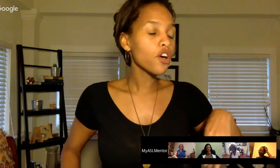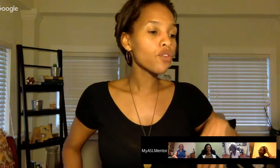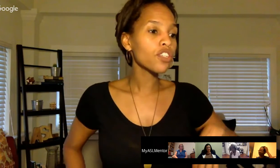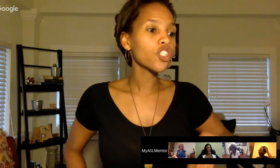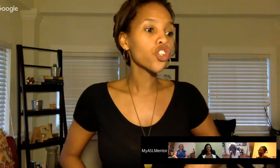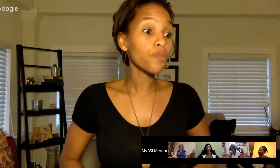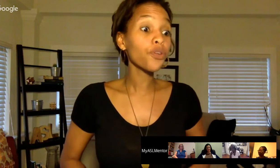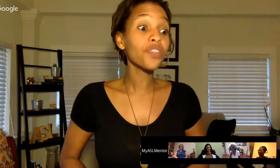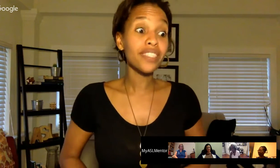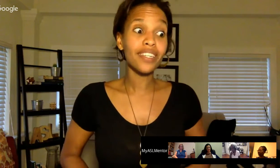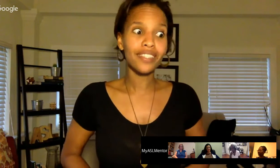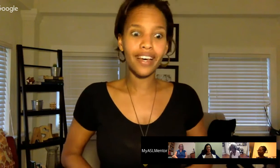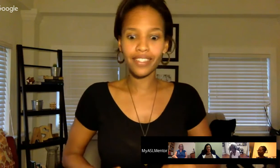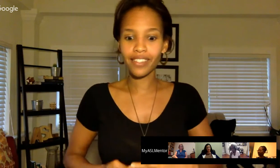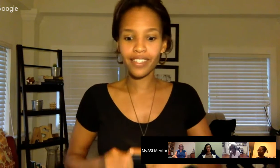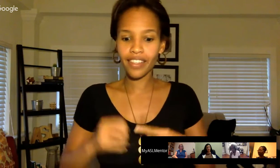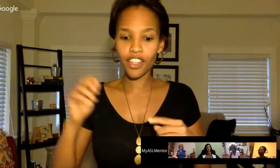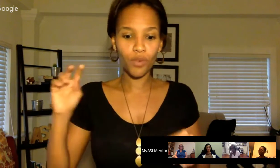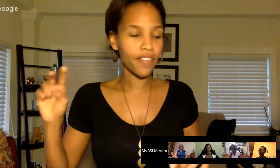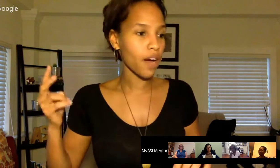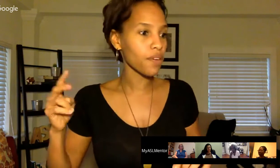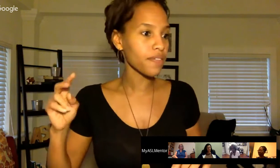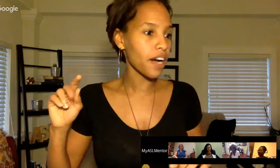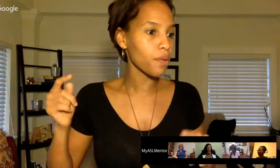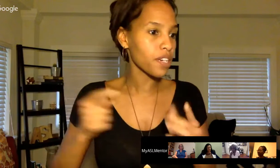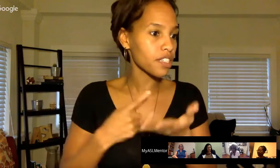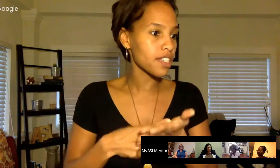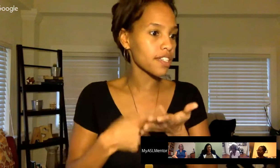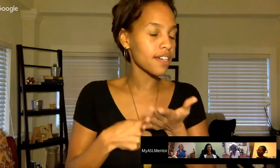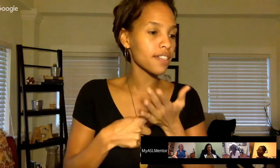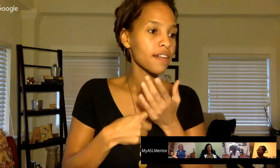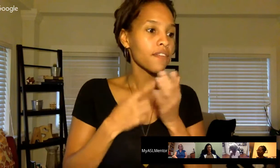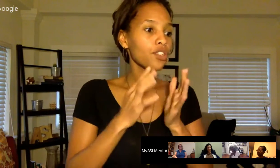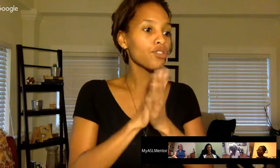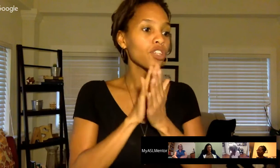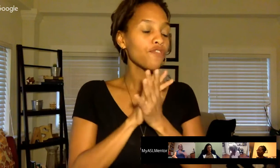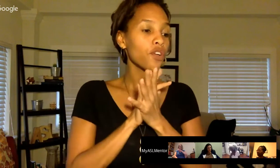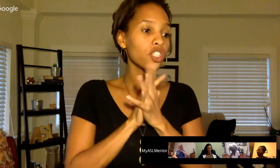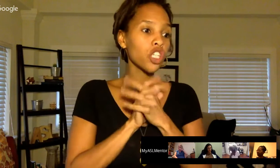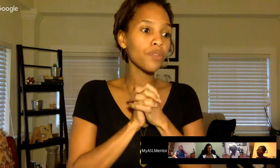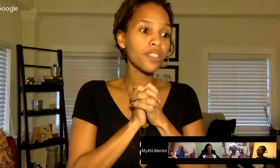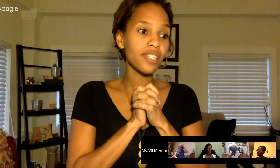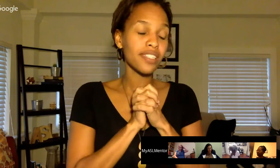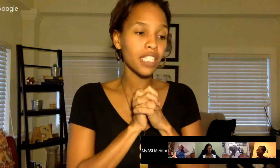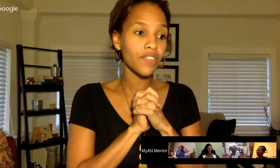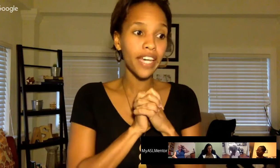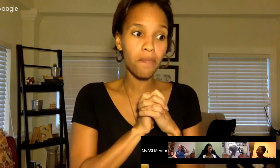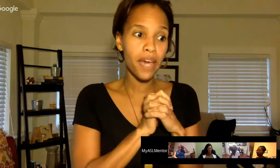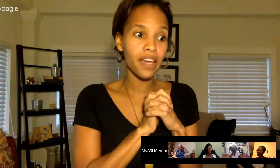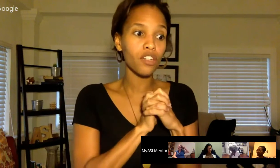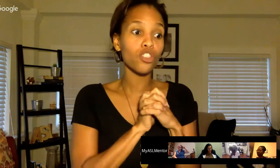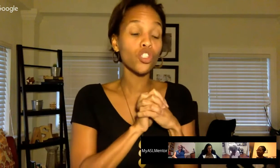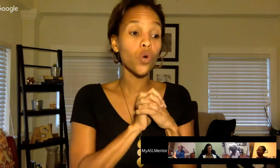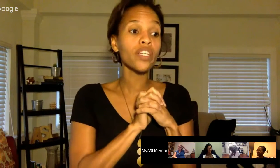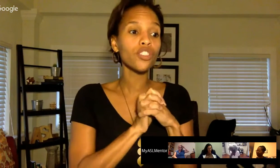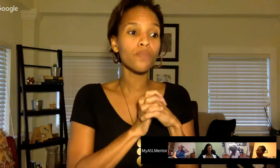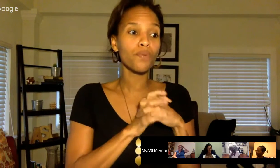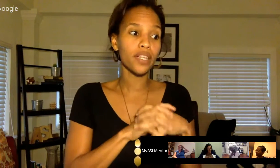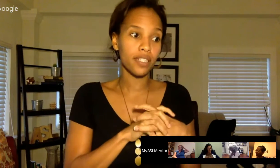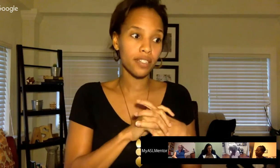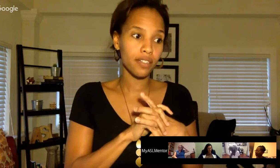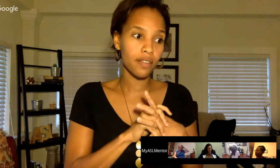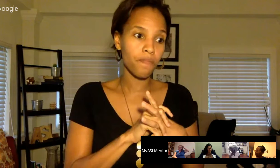Usually folks attribute the success, this is the other one that we wanted to discuss. Usually folks attribute the success of a campaign solely